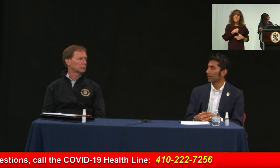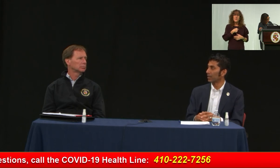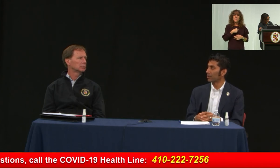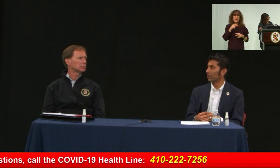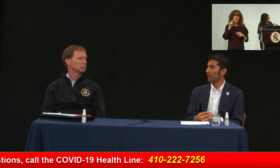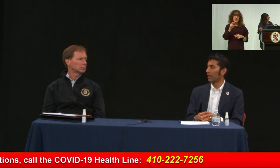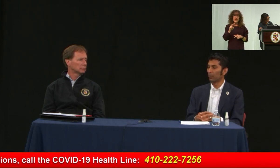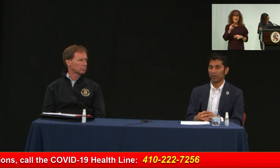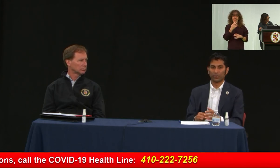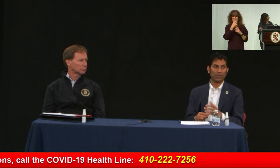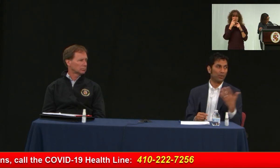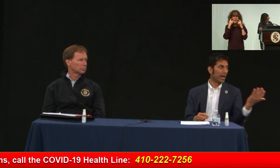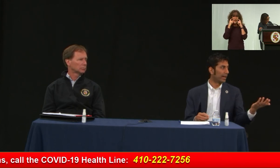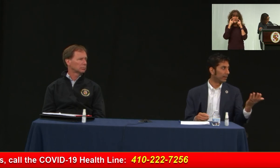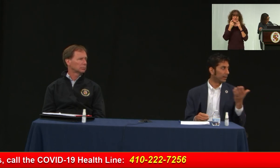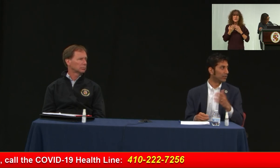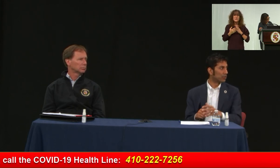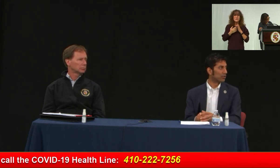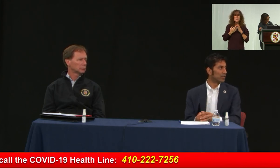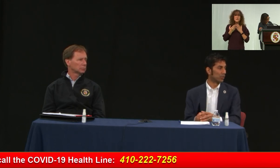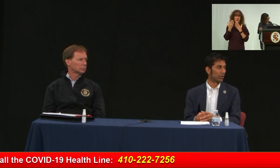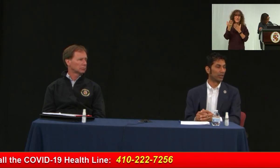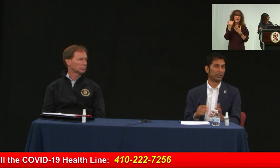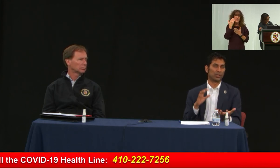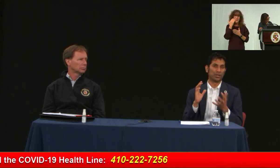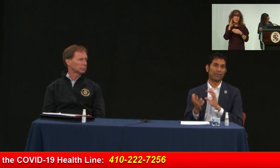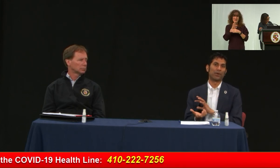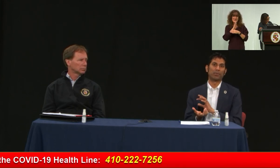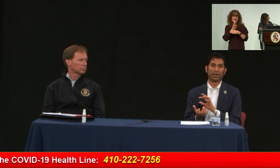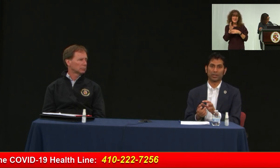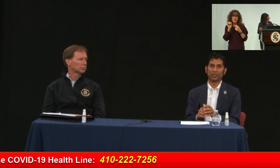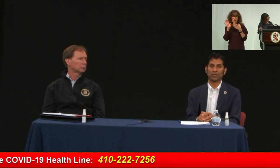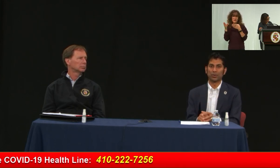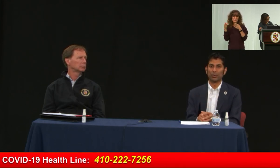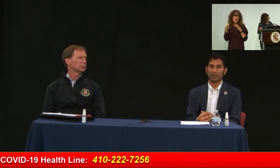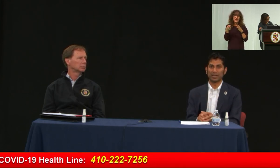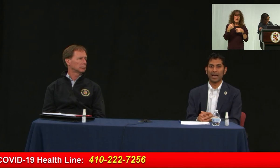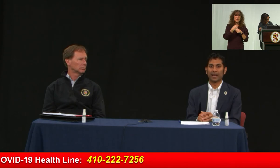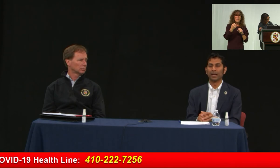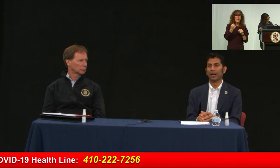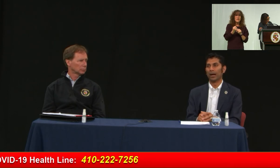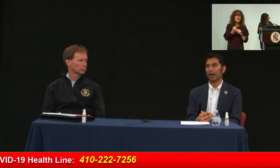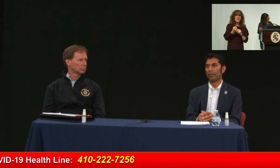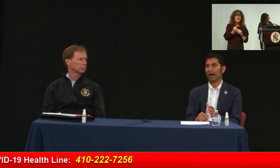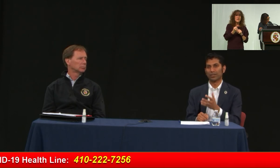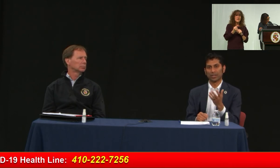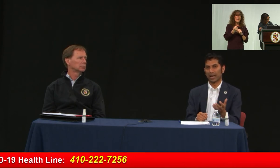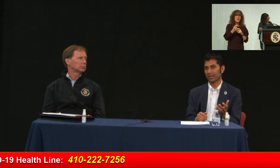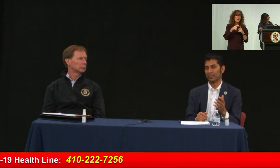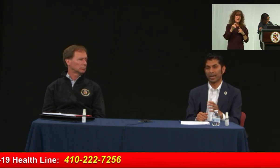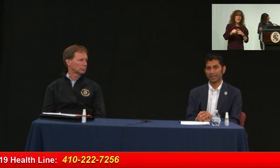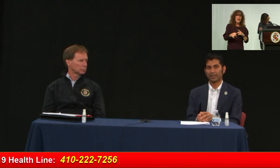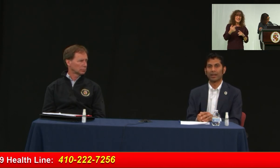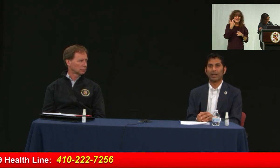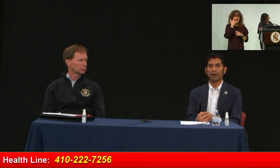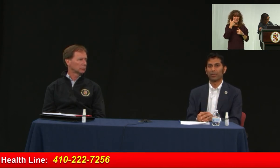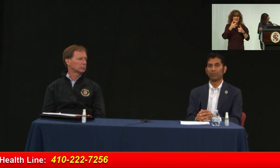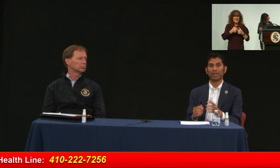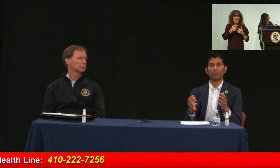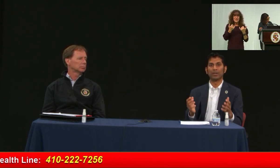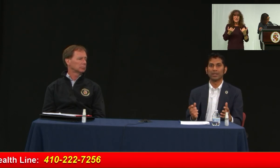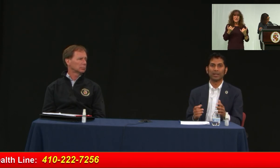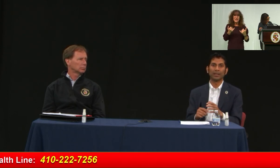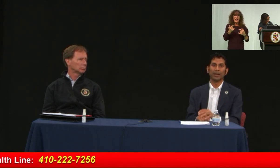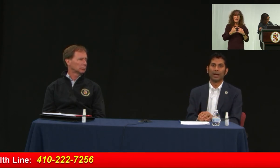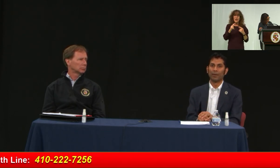mask recommendation, and we also know that industries are looking to shift their production towards that. I just got some texts today about